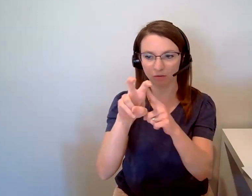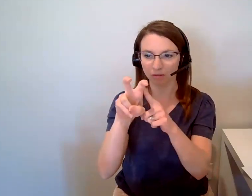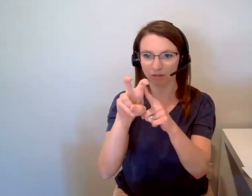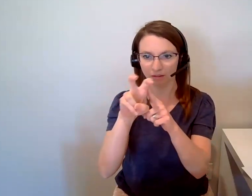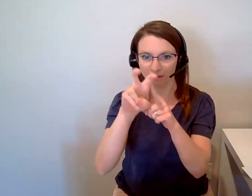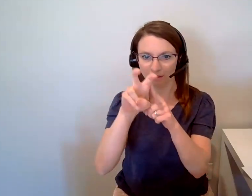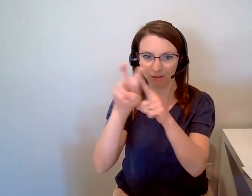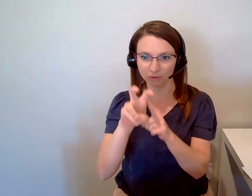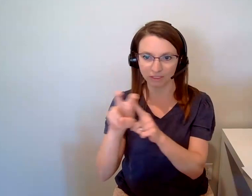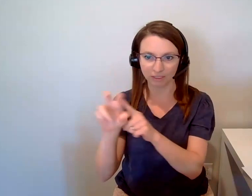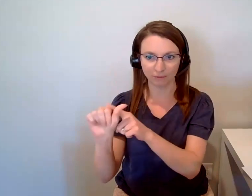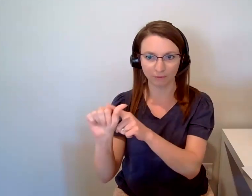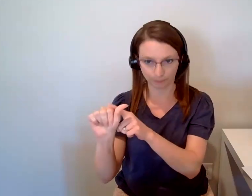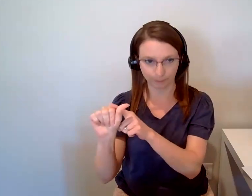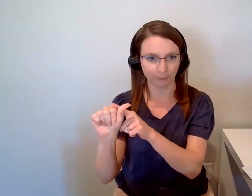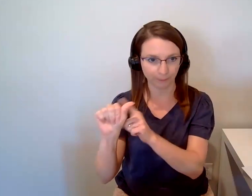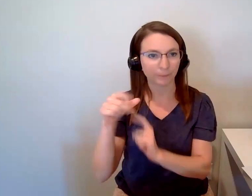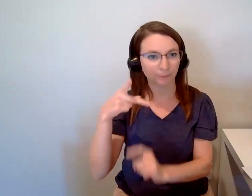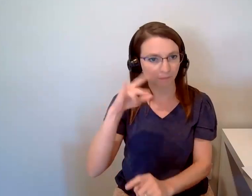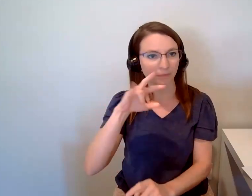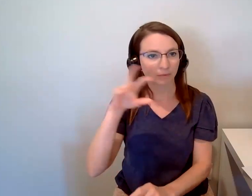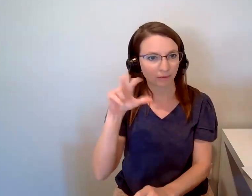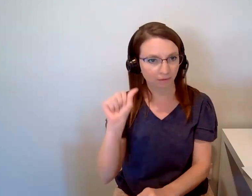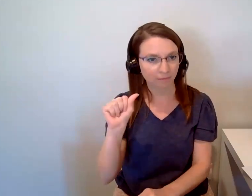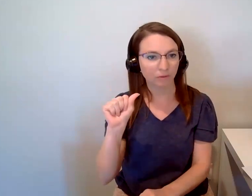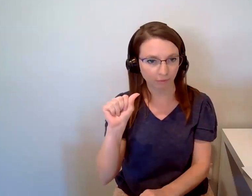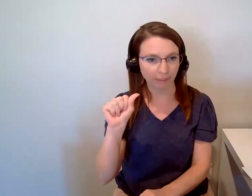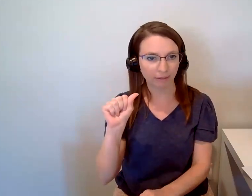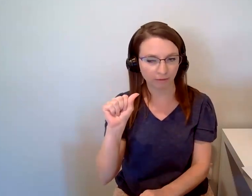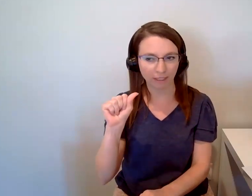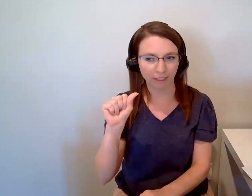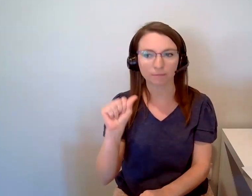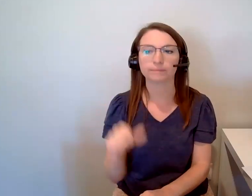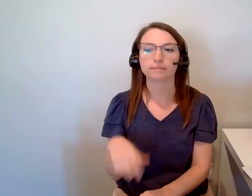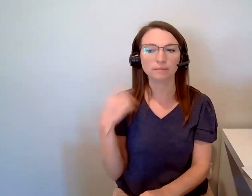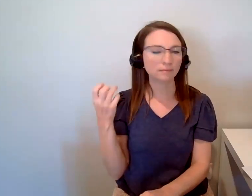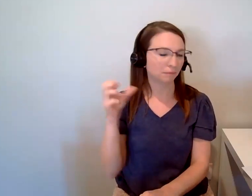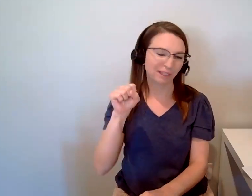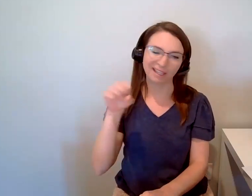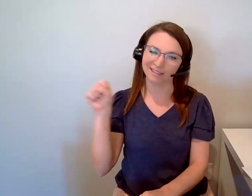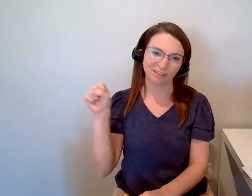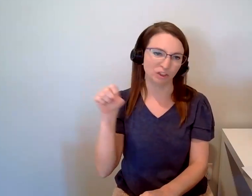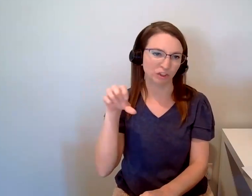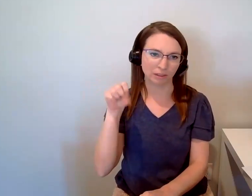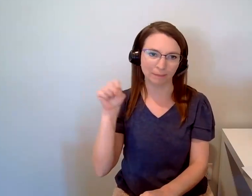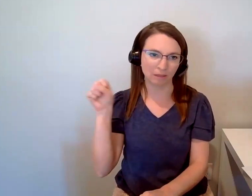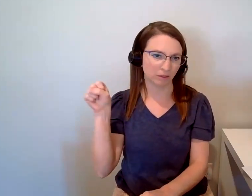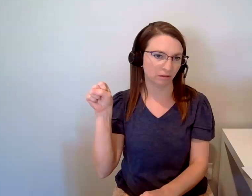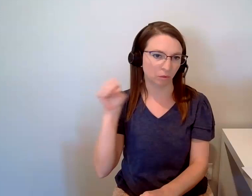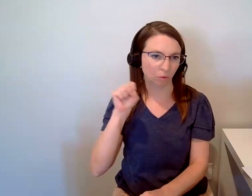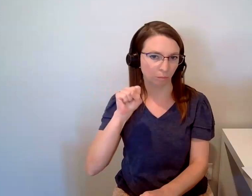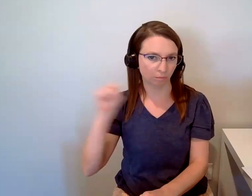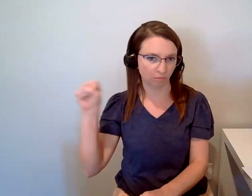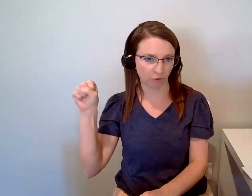the double Z. You can do that. But S, you're just going to bounce or draw